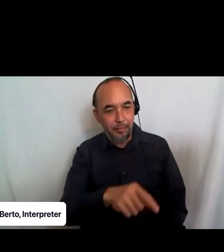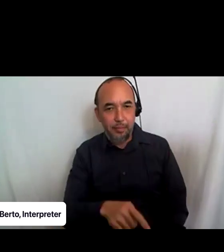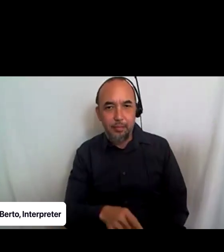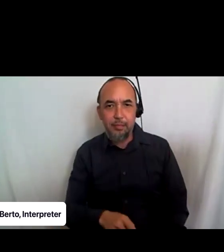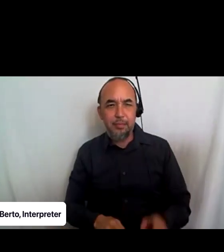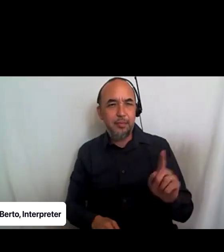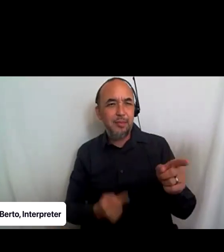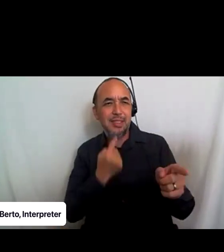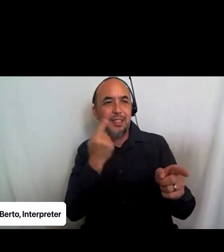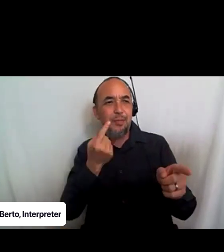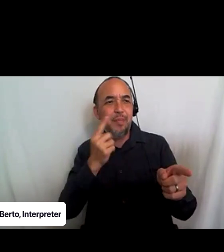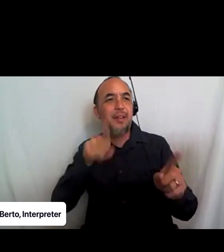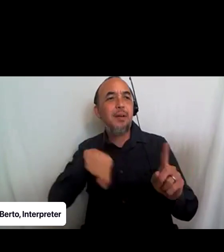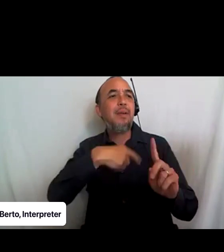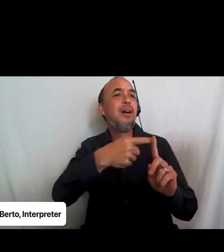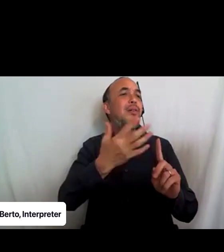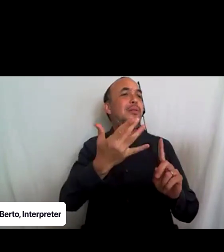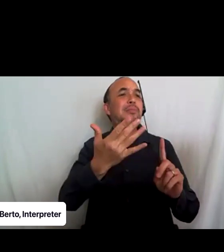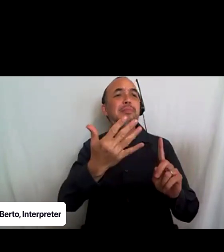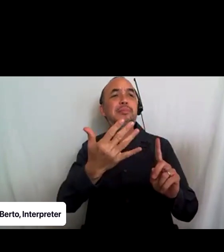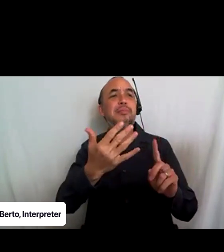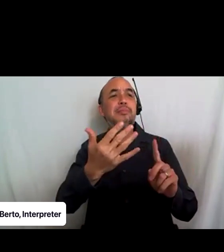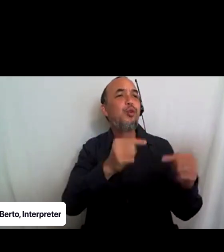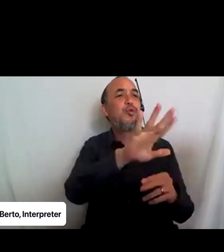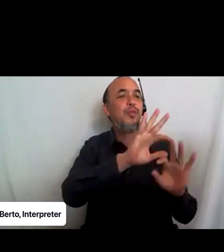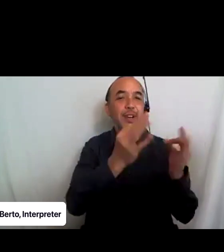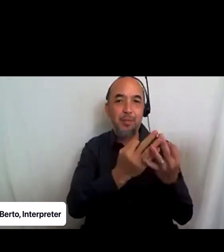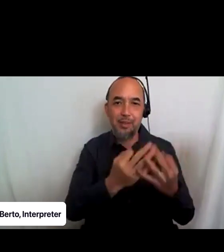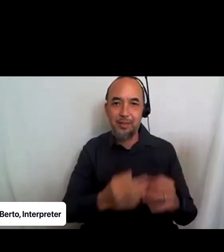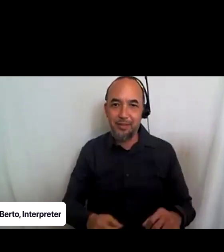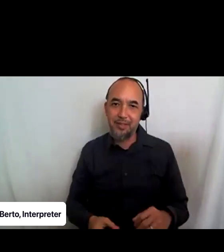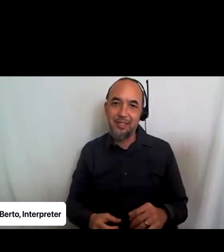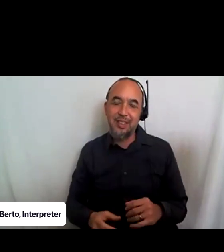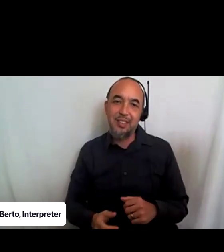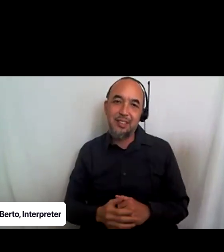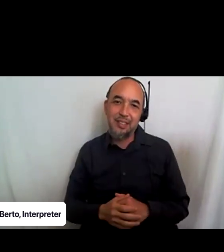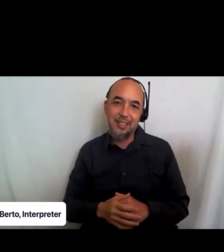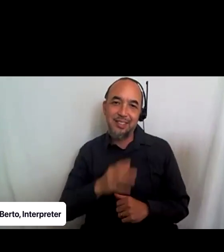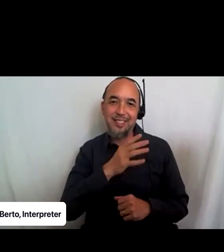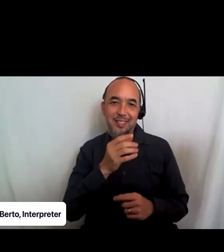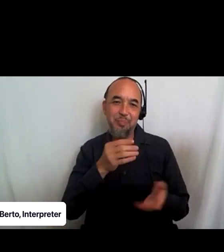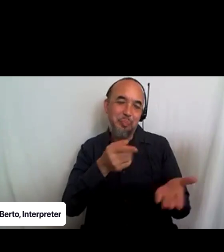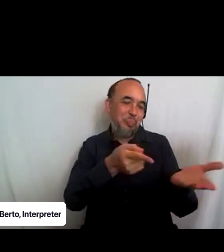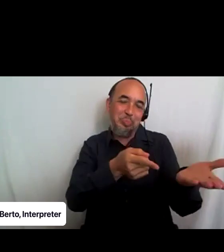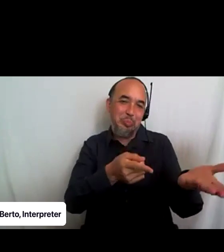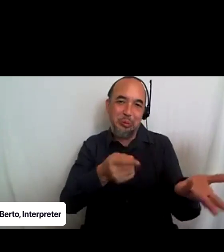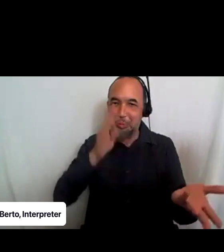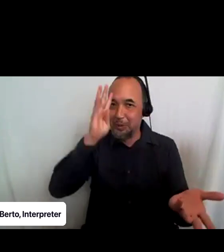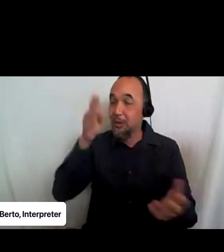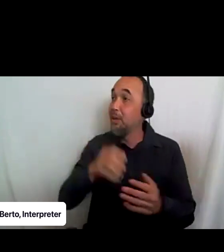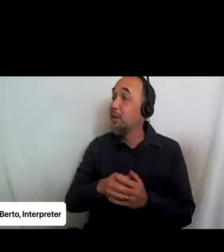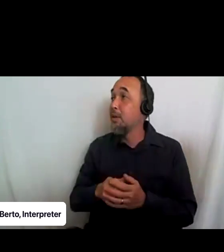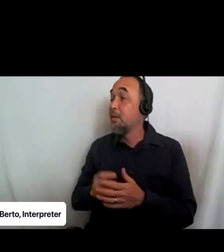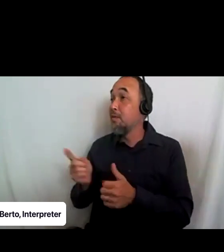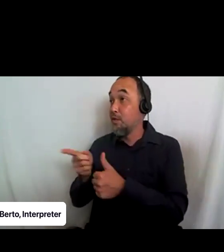"Okay, say something about, it hurts your family." And Nat Faxon, Nat Faxon kills us every time. He'd go,